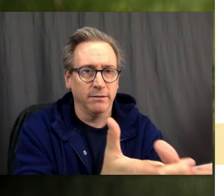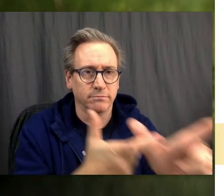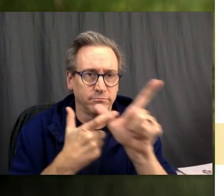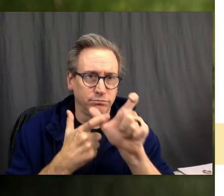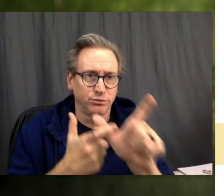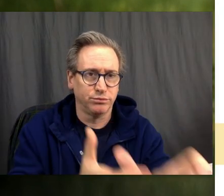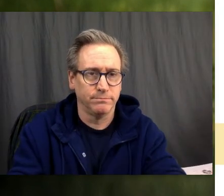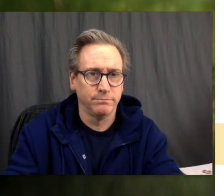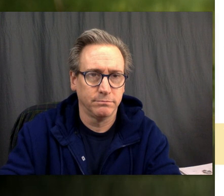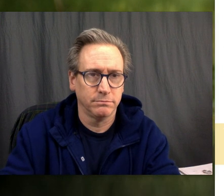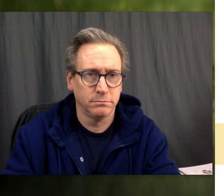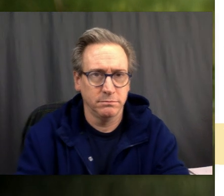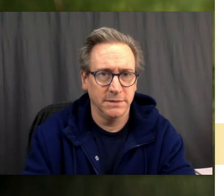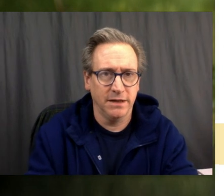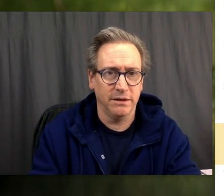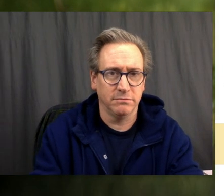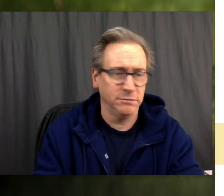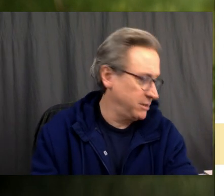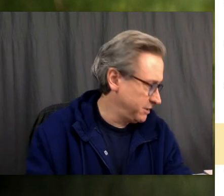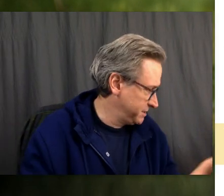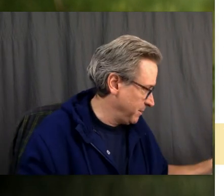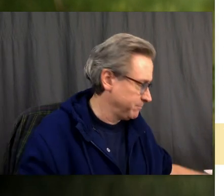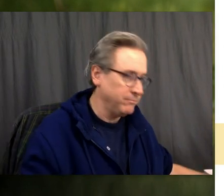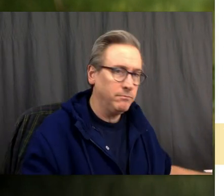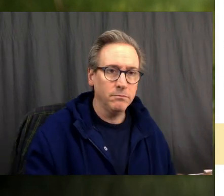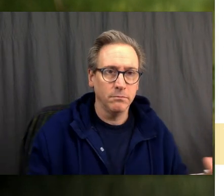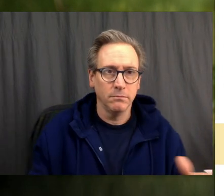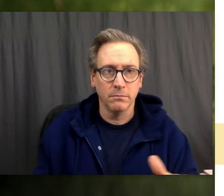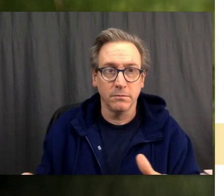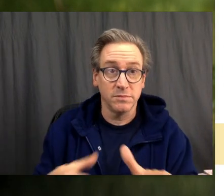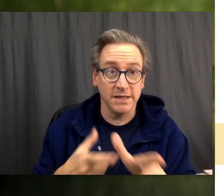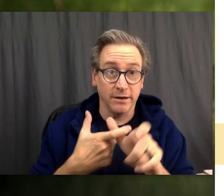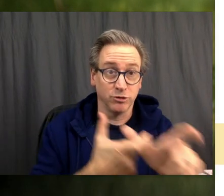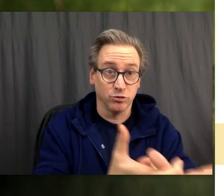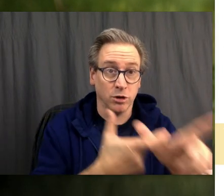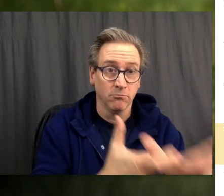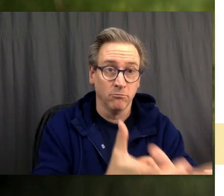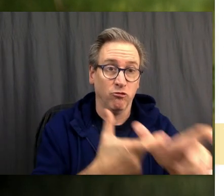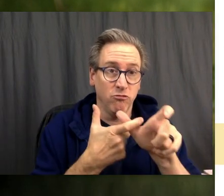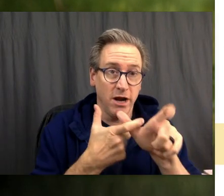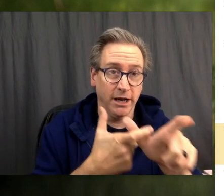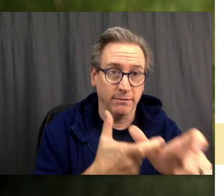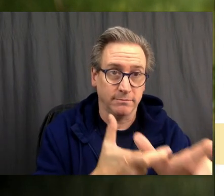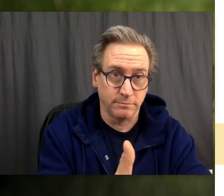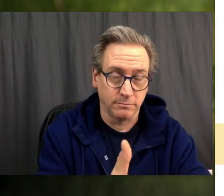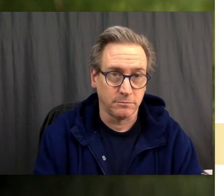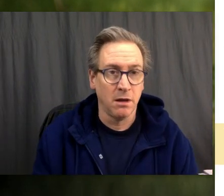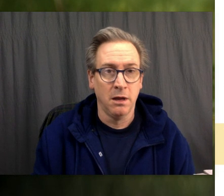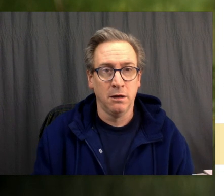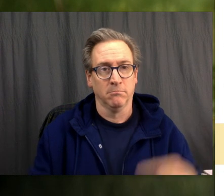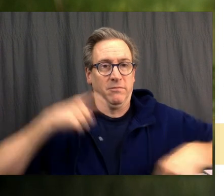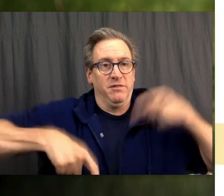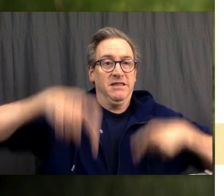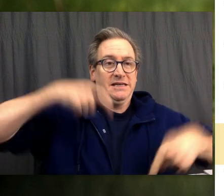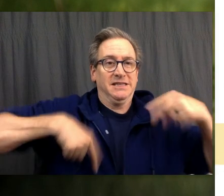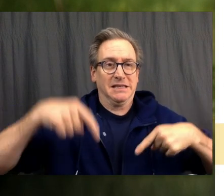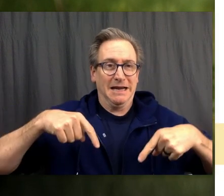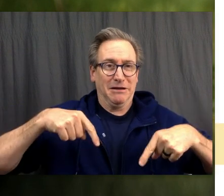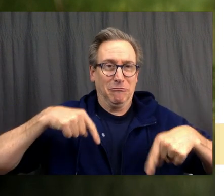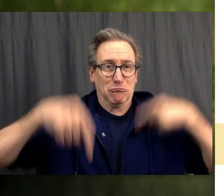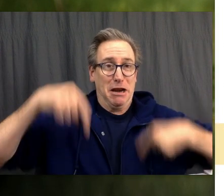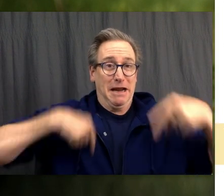running. No, you can see my stand. Running. This